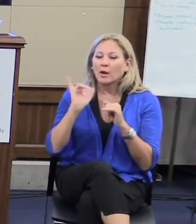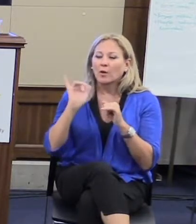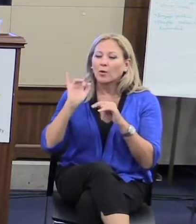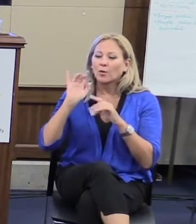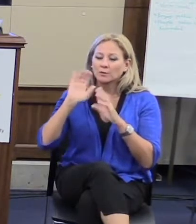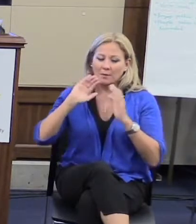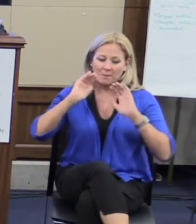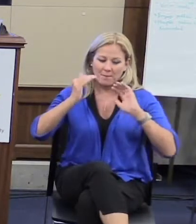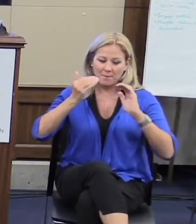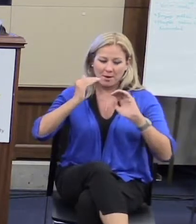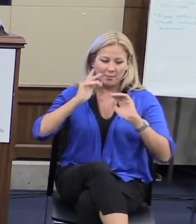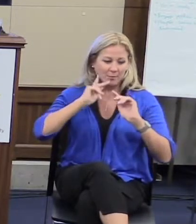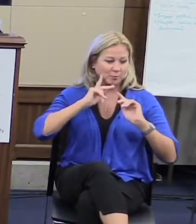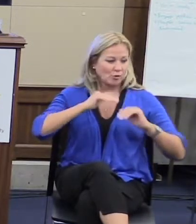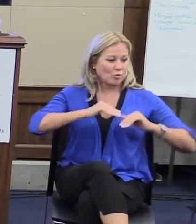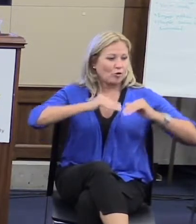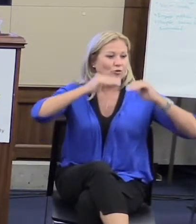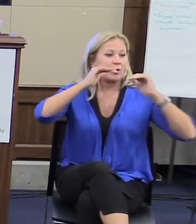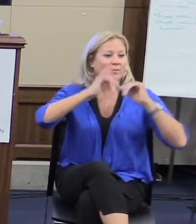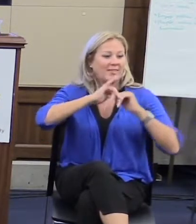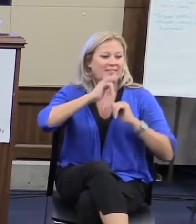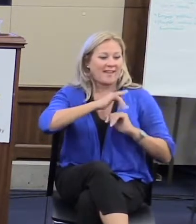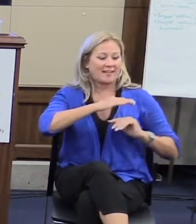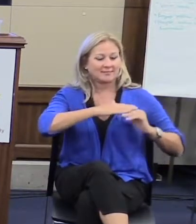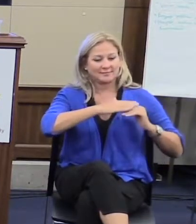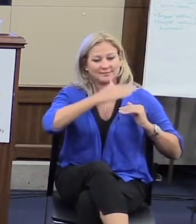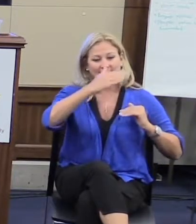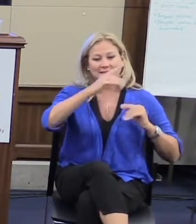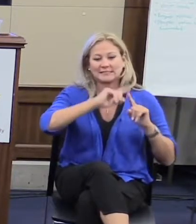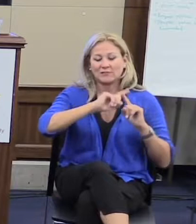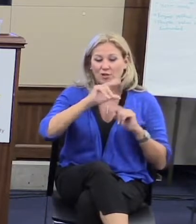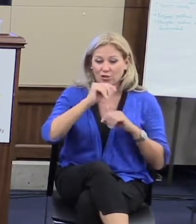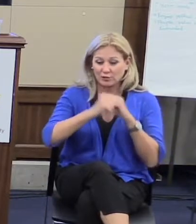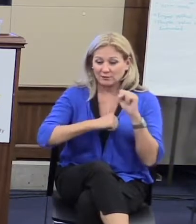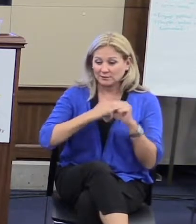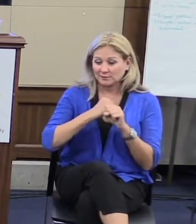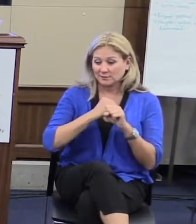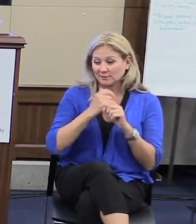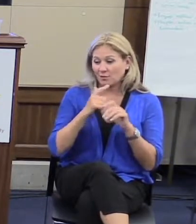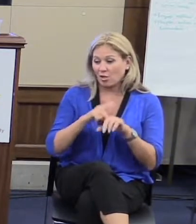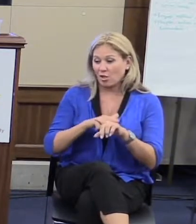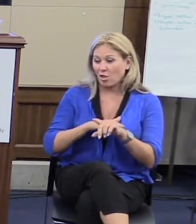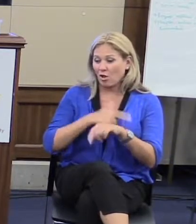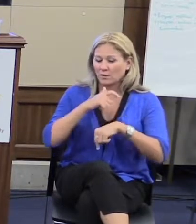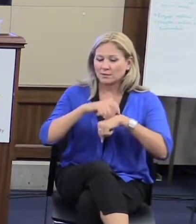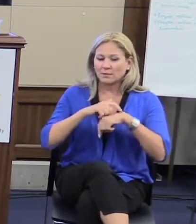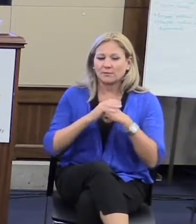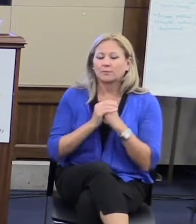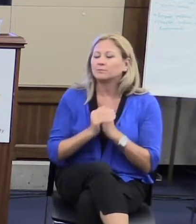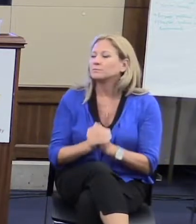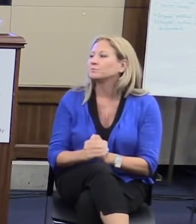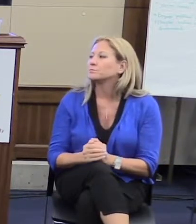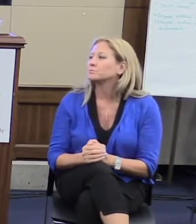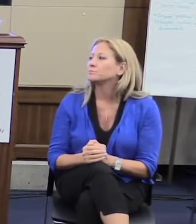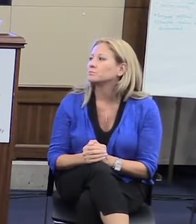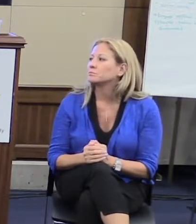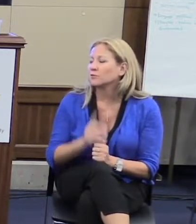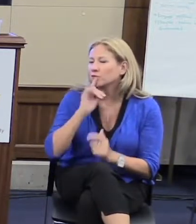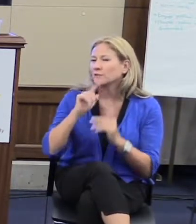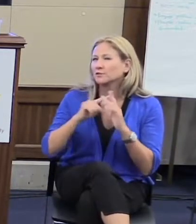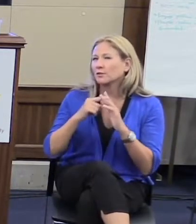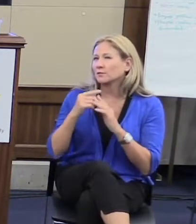people with disabilities to grow up in the legacy of that. I mean, 30 years is a long time. And there's a whole conversation that started 4 years